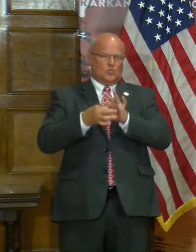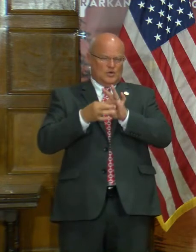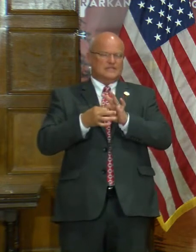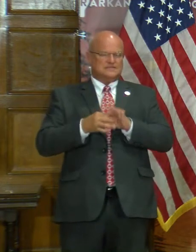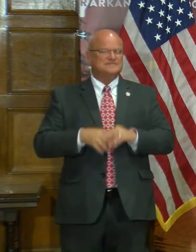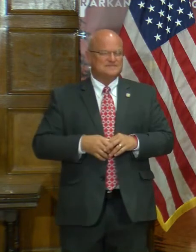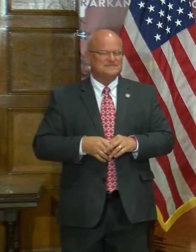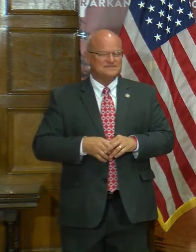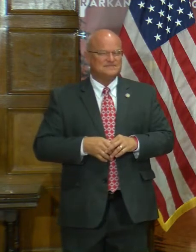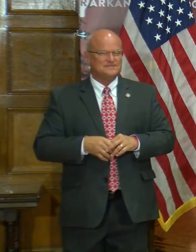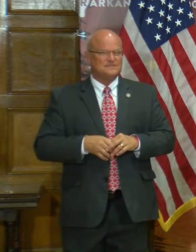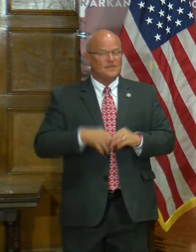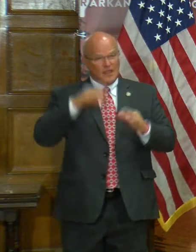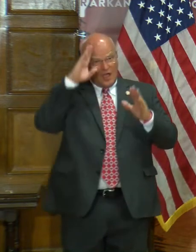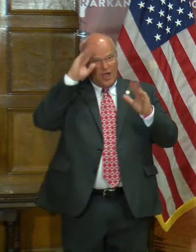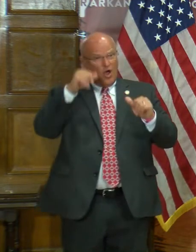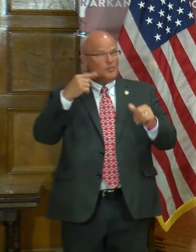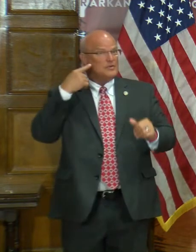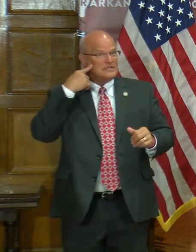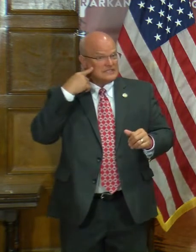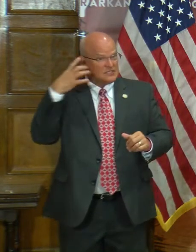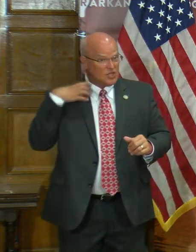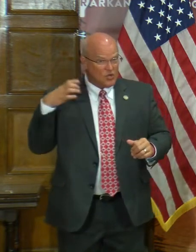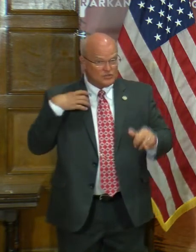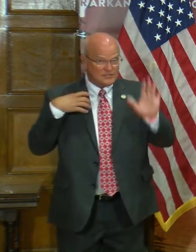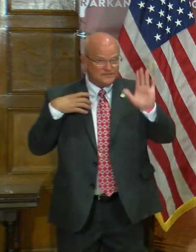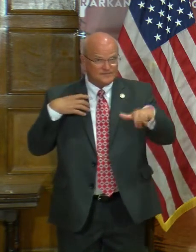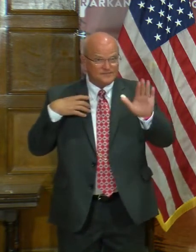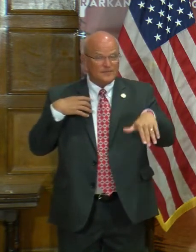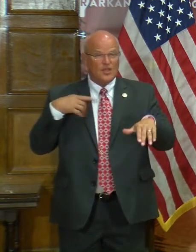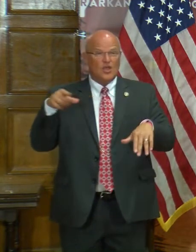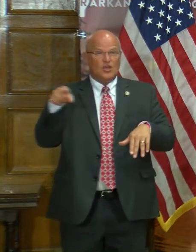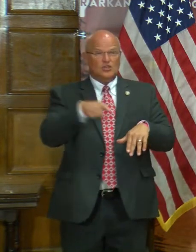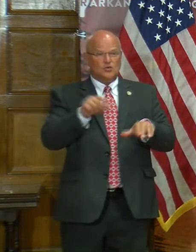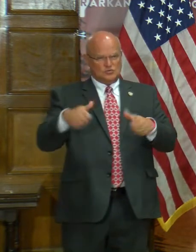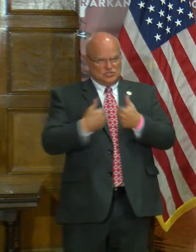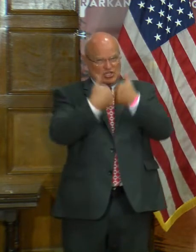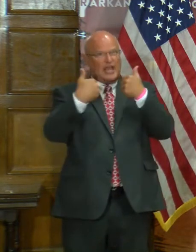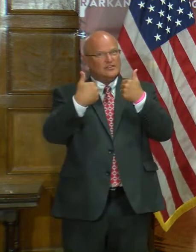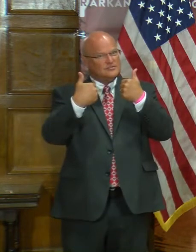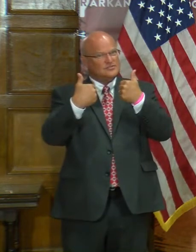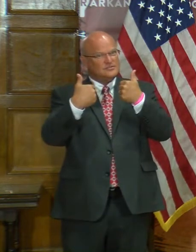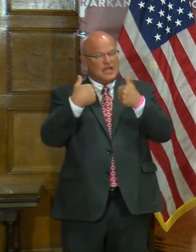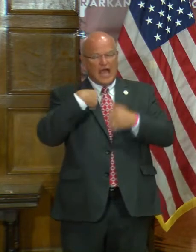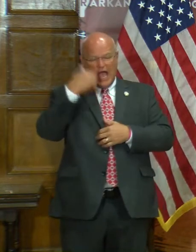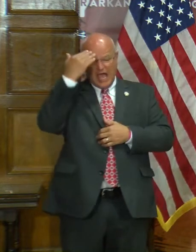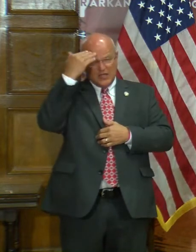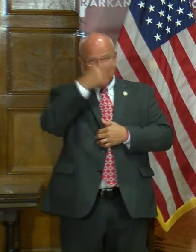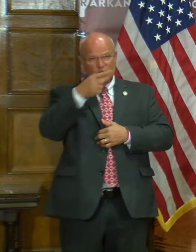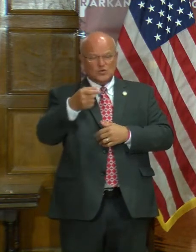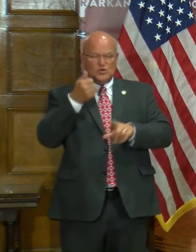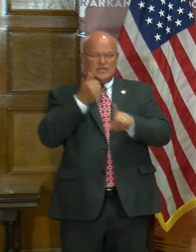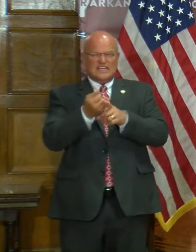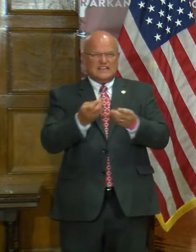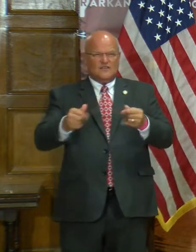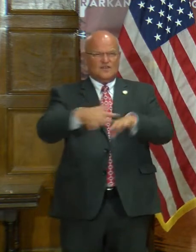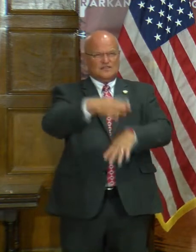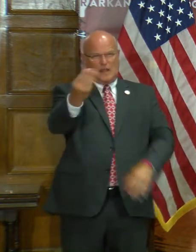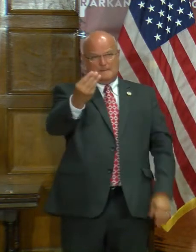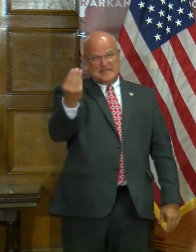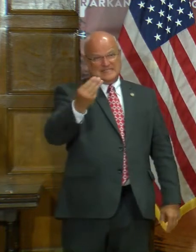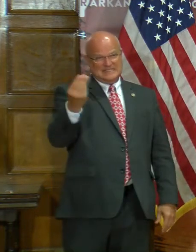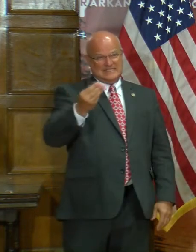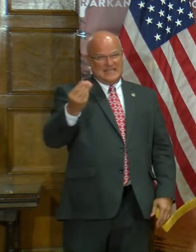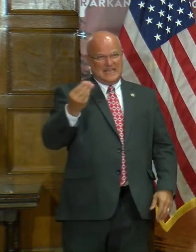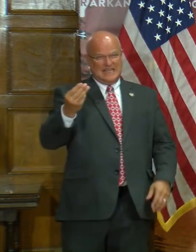us. I hope you were listening, coaches, because you were just challenged. I know you're going to hit the fields Monday and